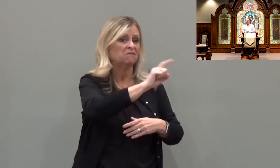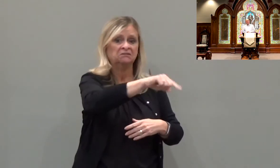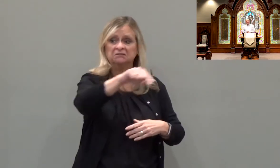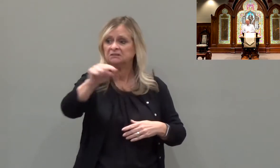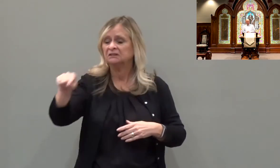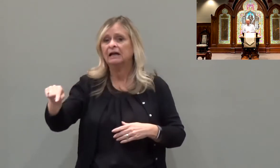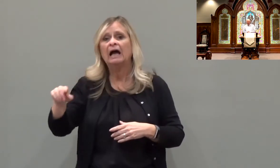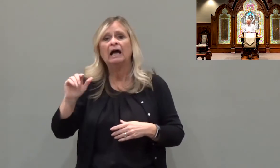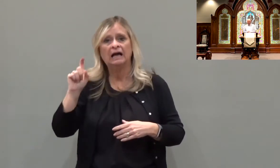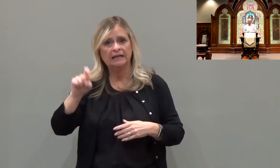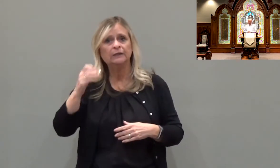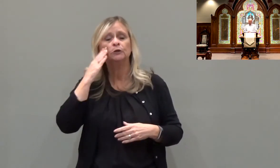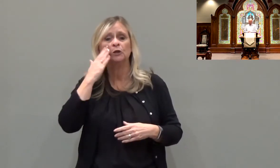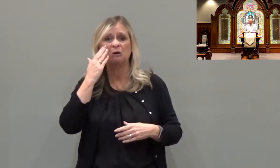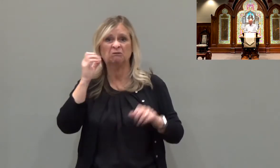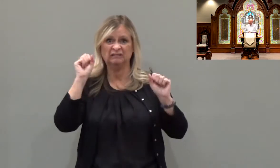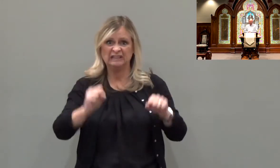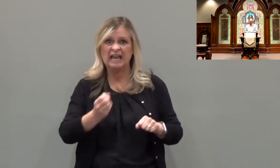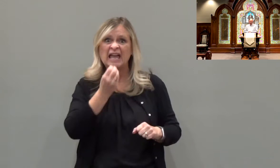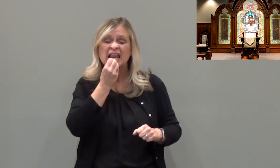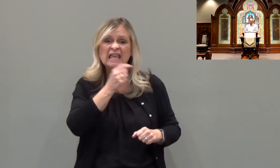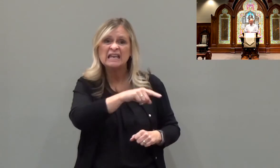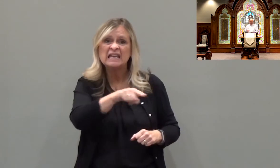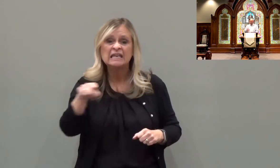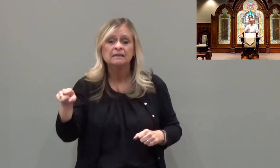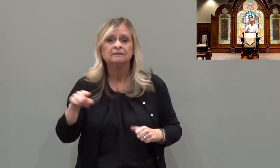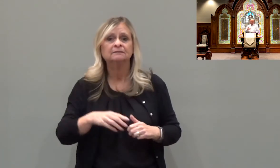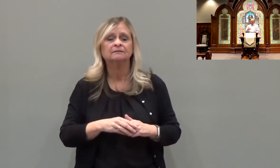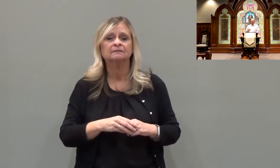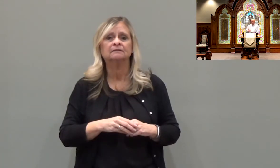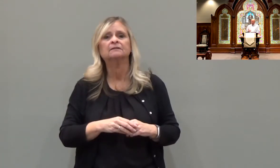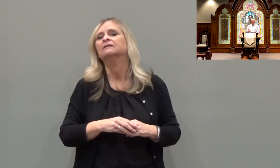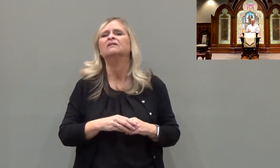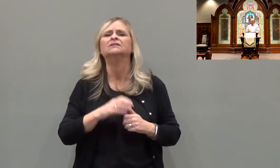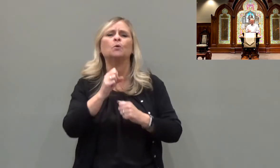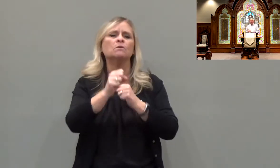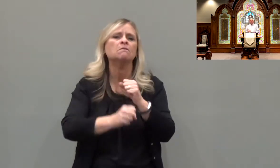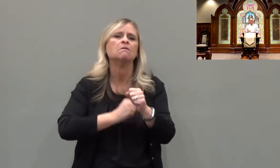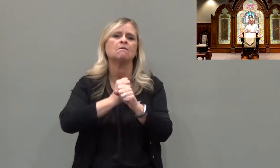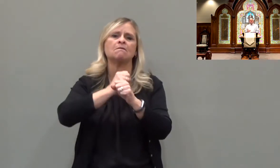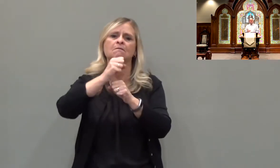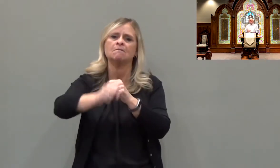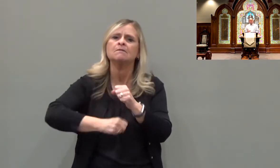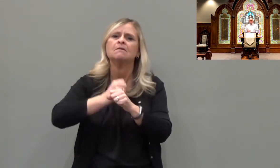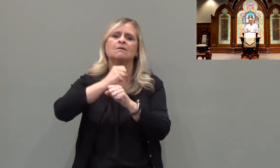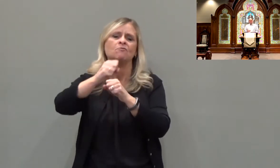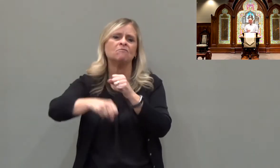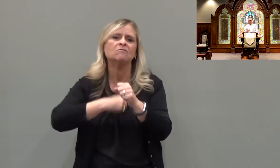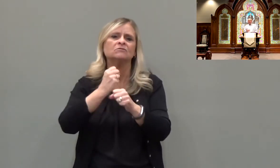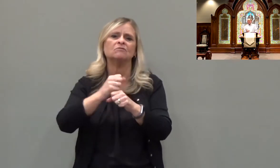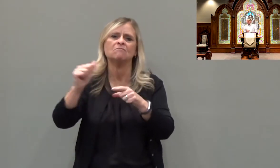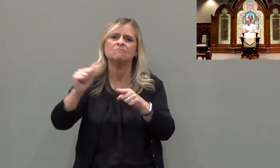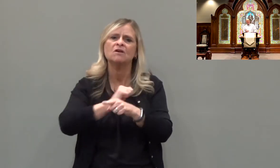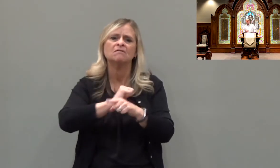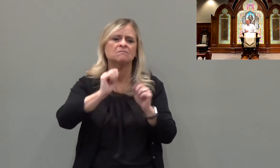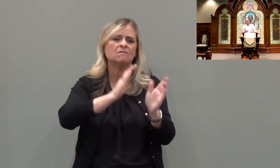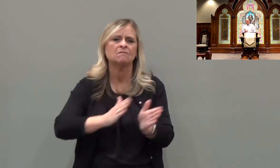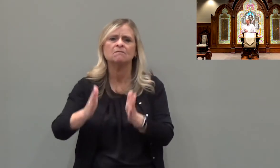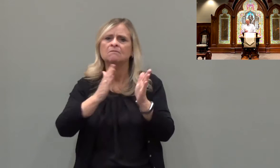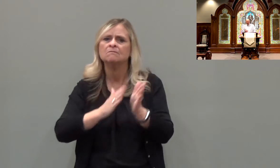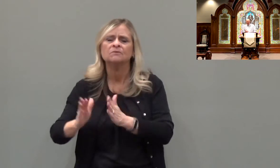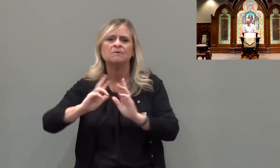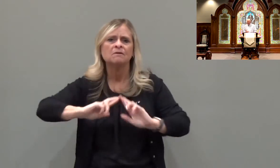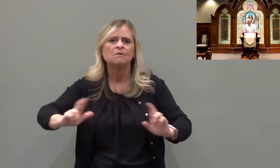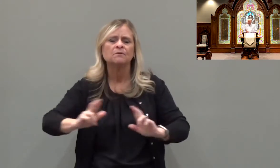know if I can eat one. It was all part of years of building foundation for his quest